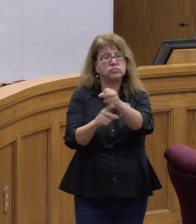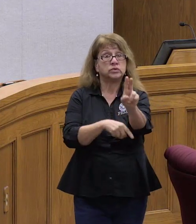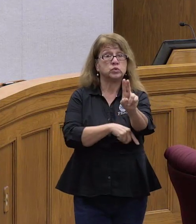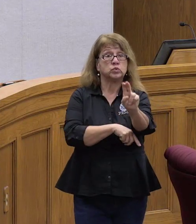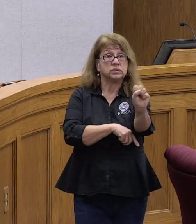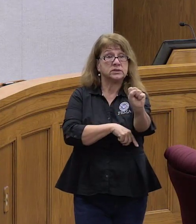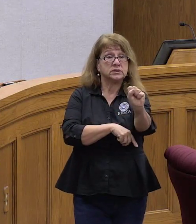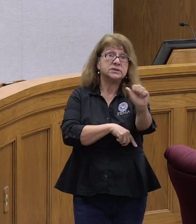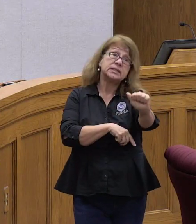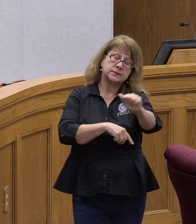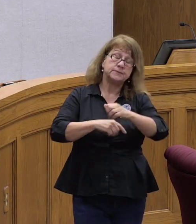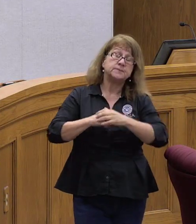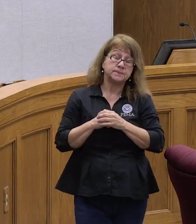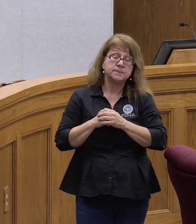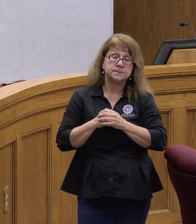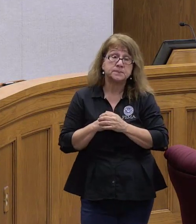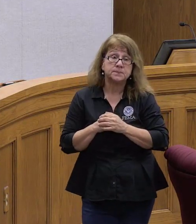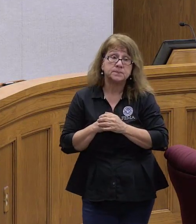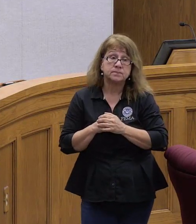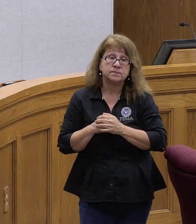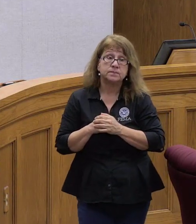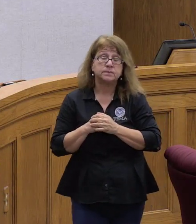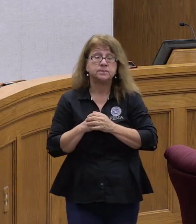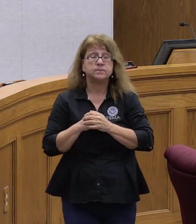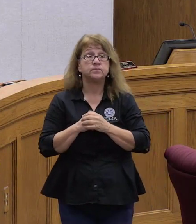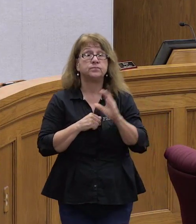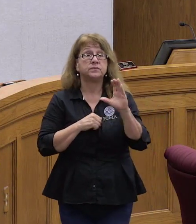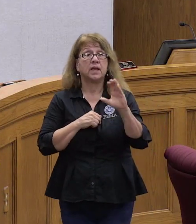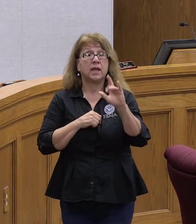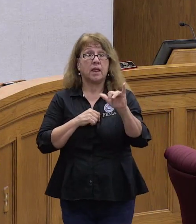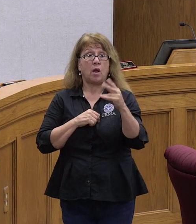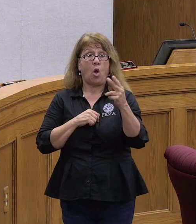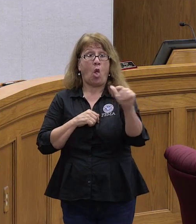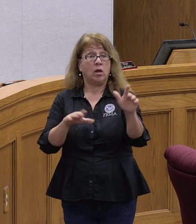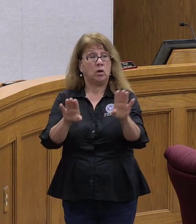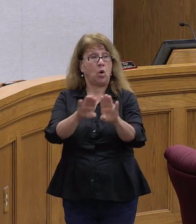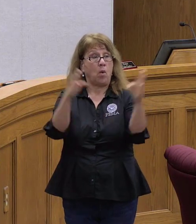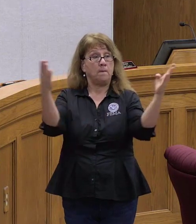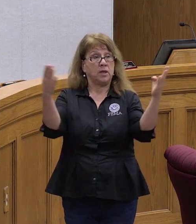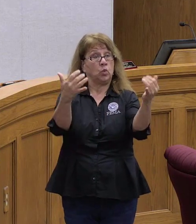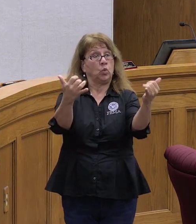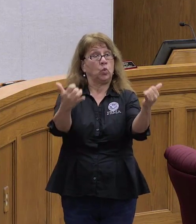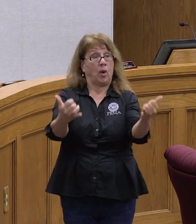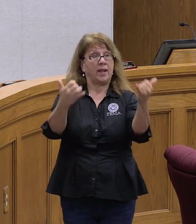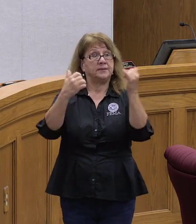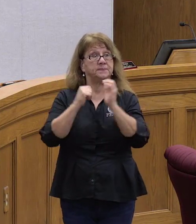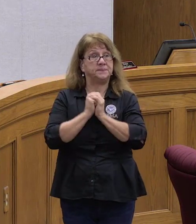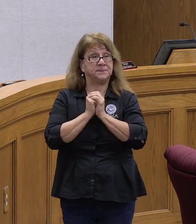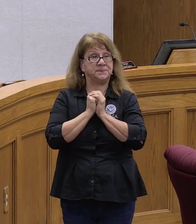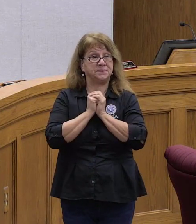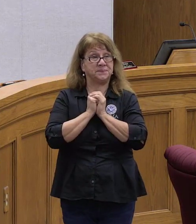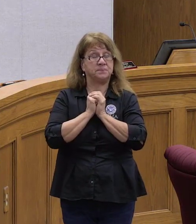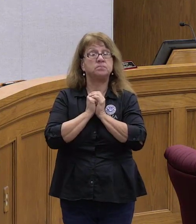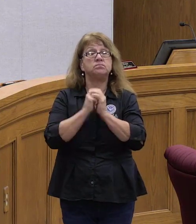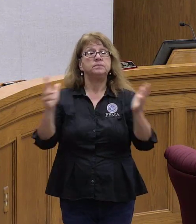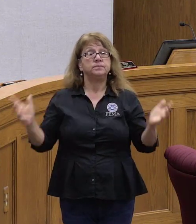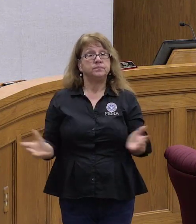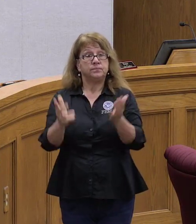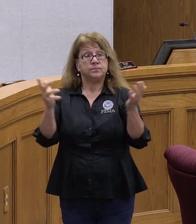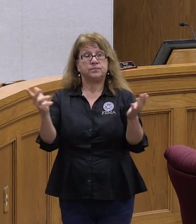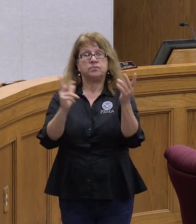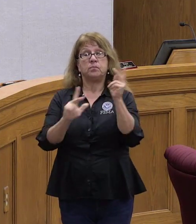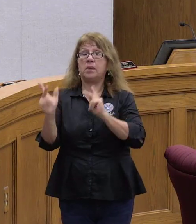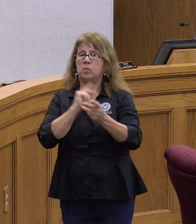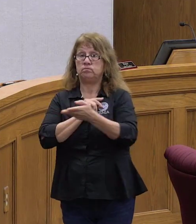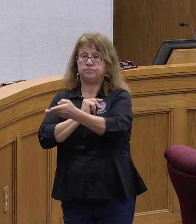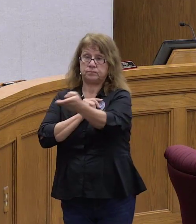of America in modern history. City Hall was open today, and we're encouraging people again, if you do have business at City Hall,